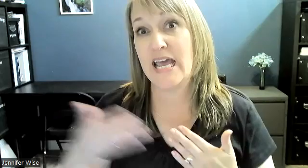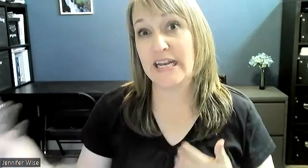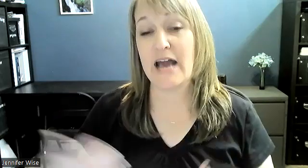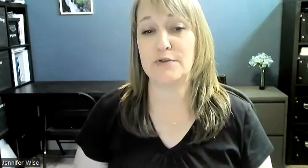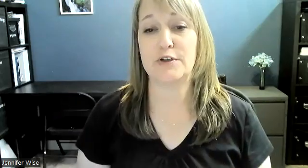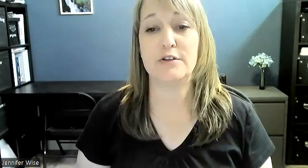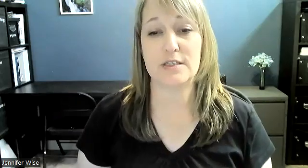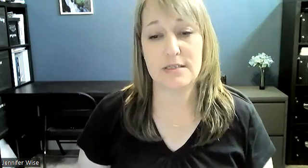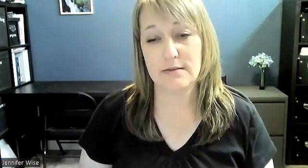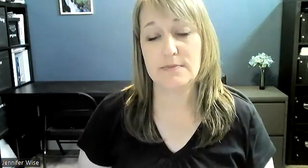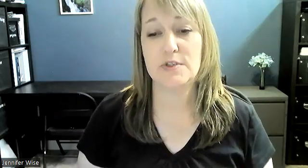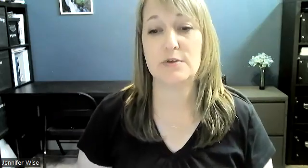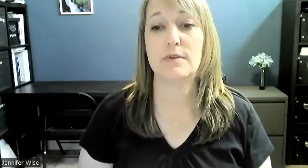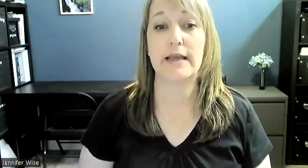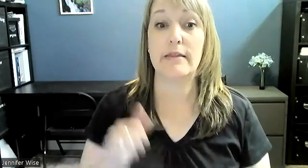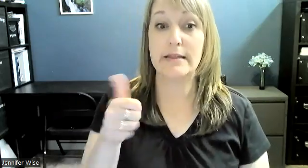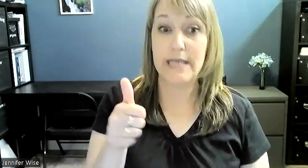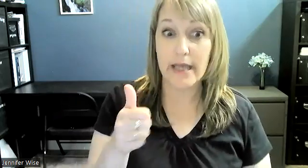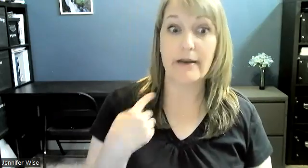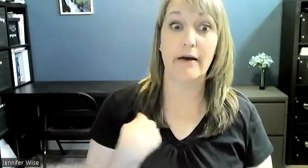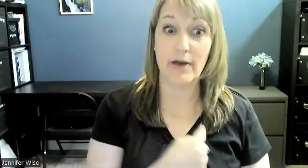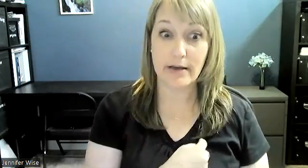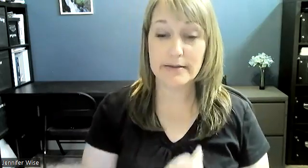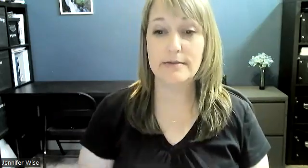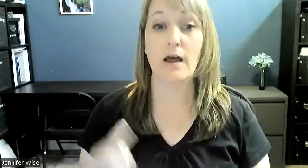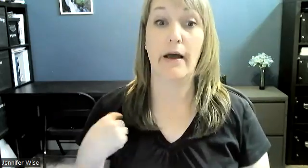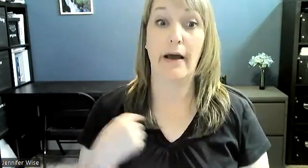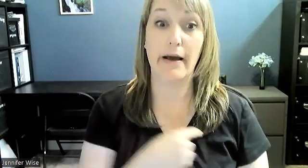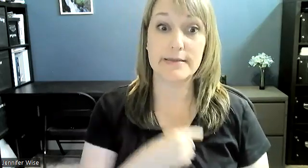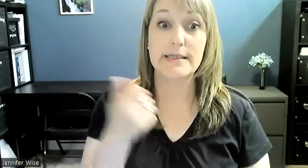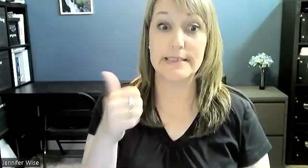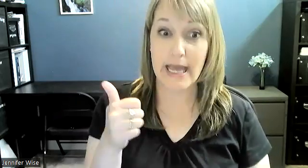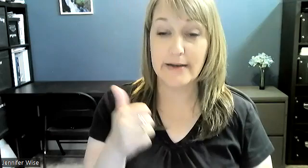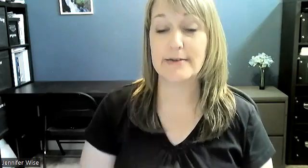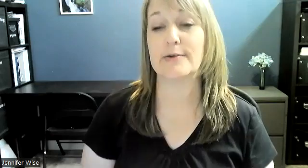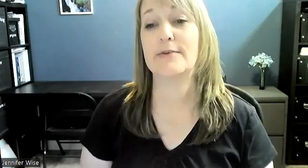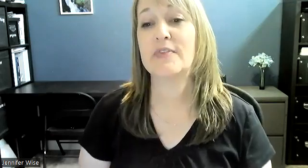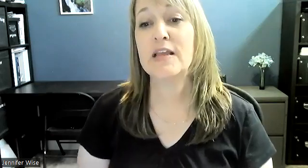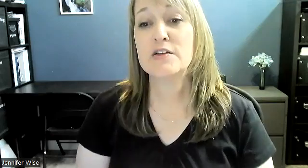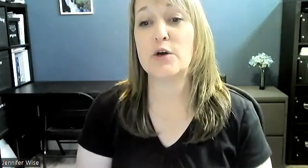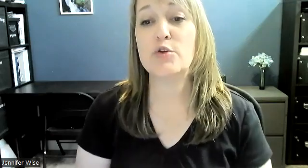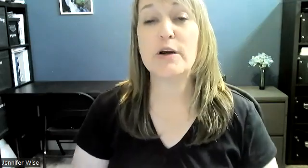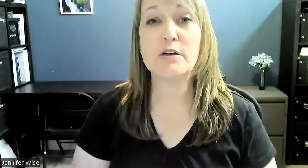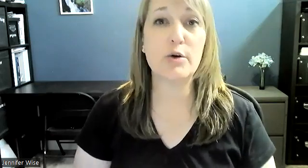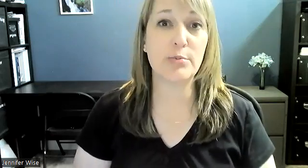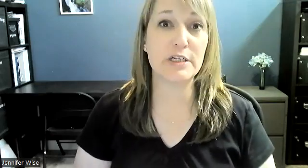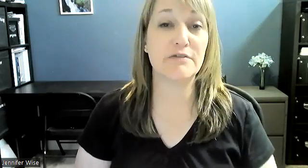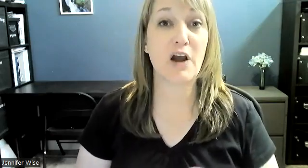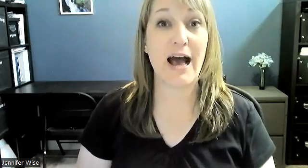and after, you just do like the 10 of us 10. Okay, so numerical incorporation for